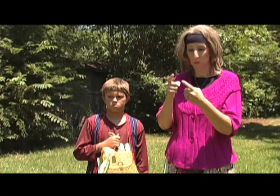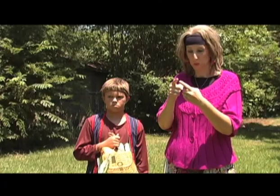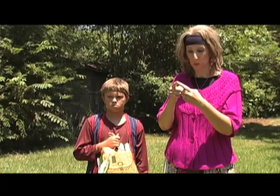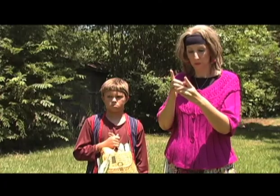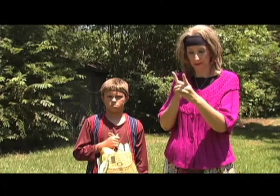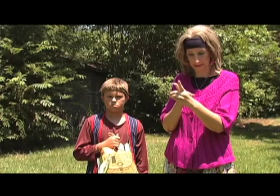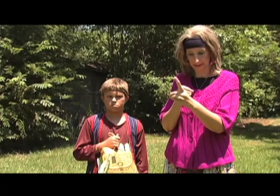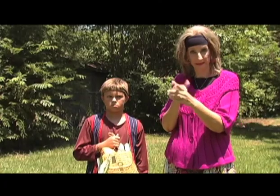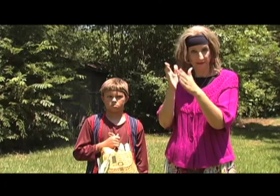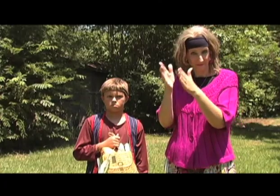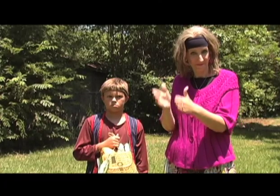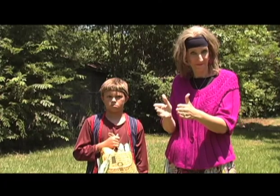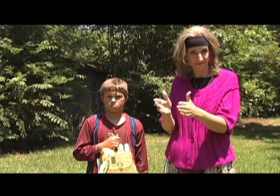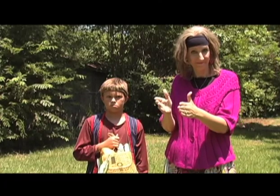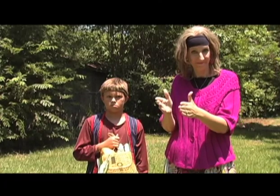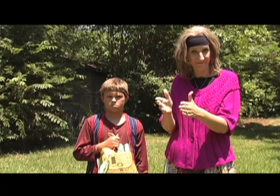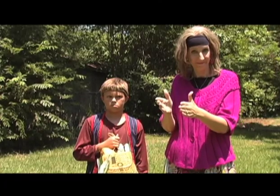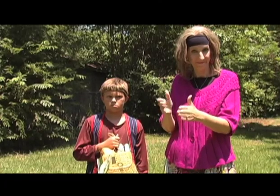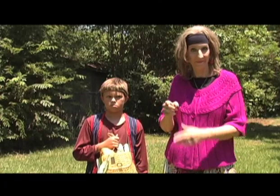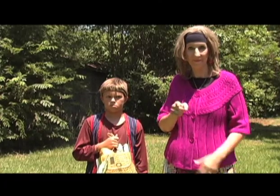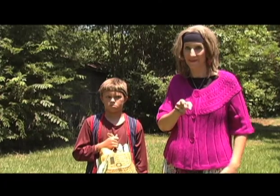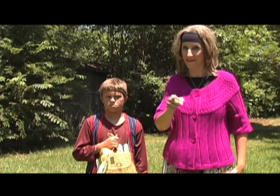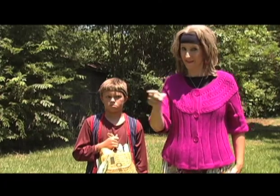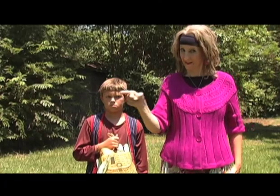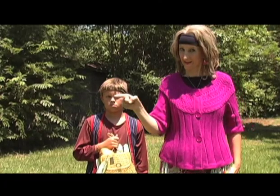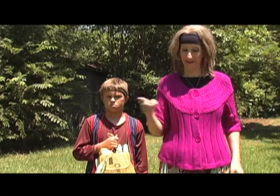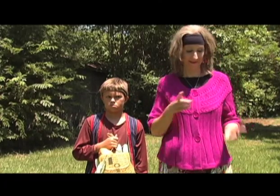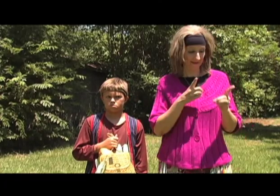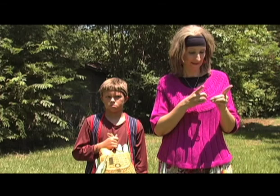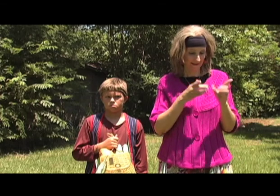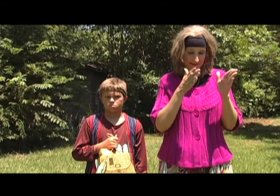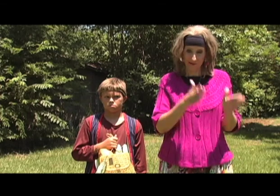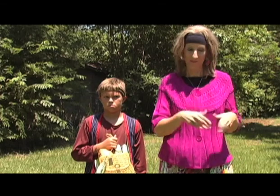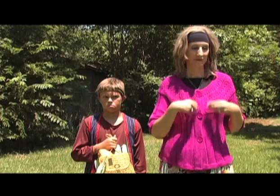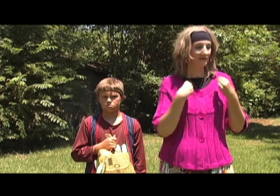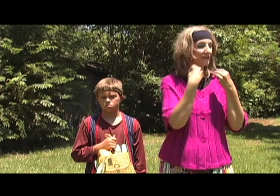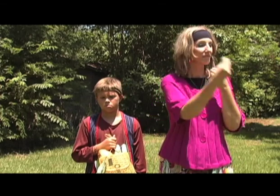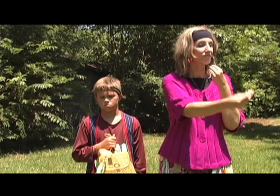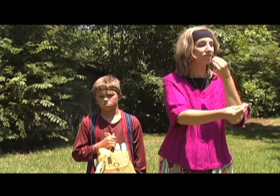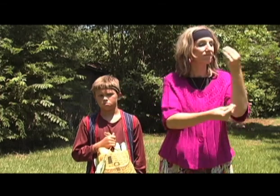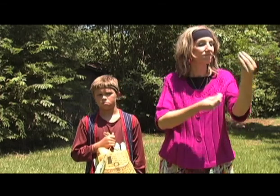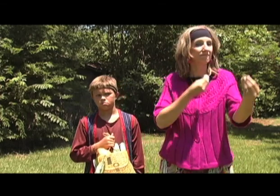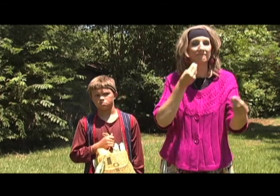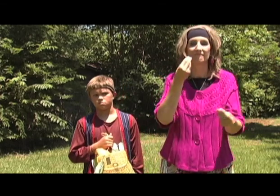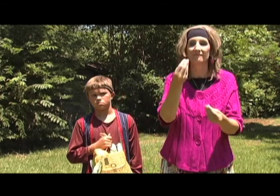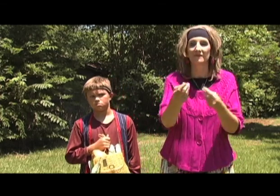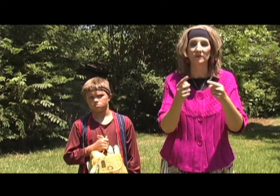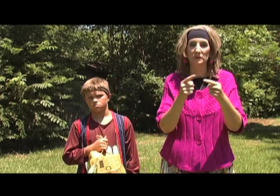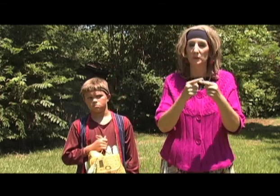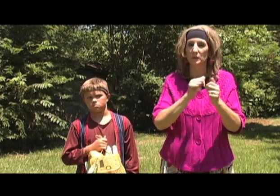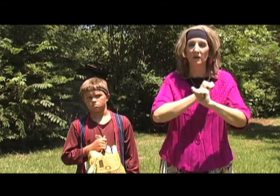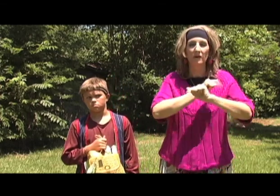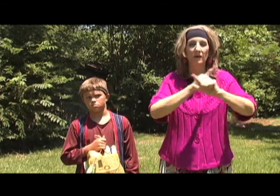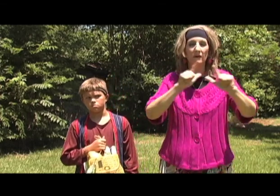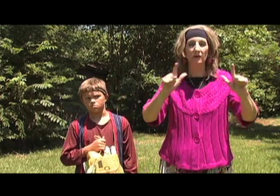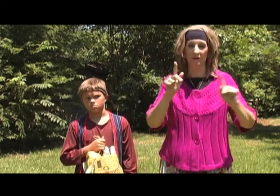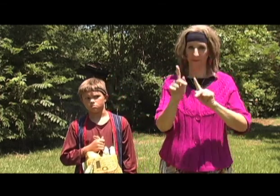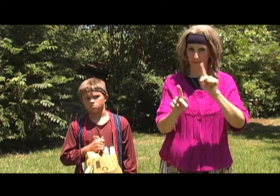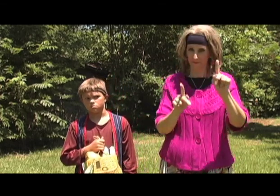he gave it to the disciples. And they, in turn, gave it out to all the people,